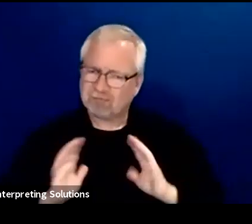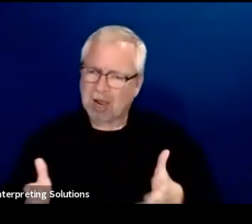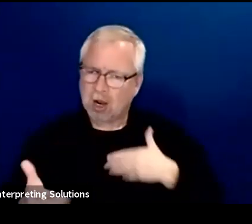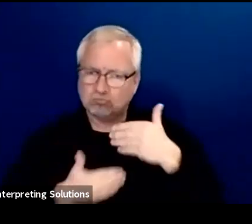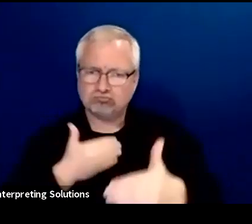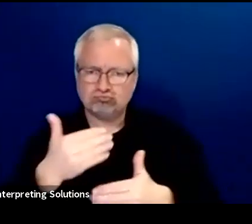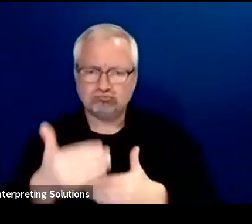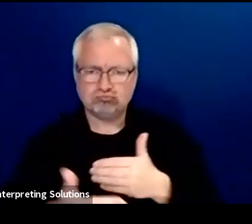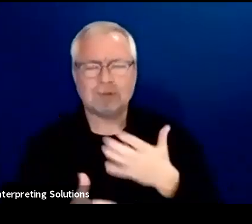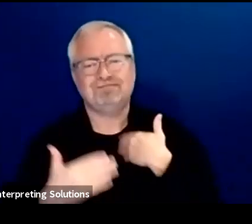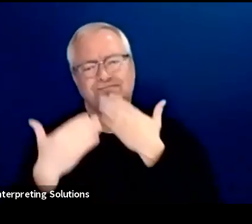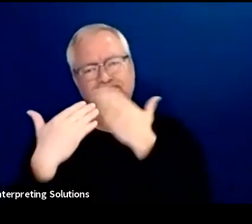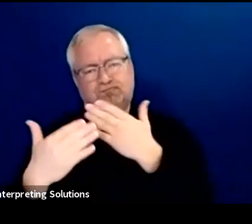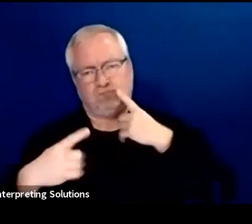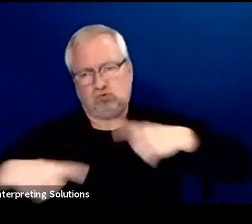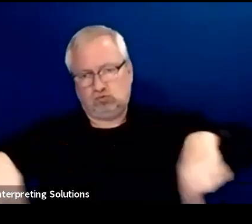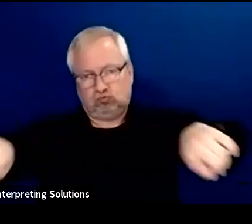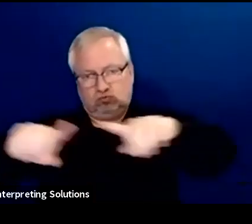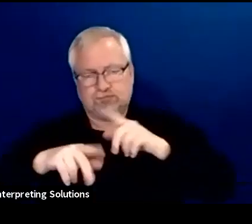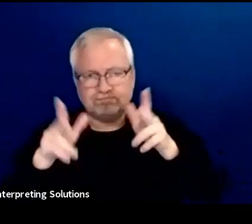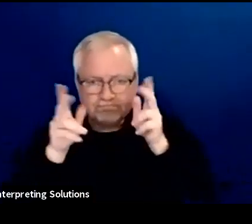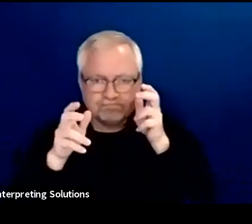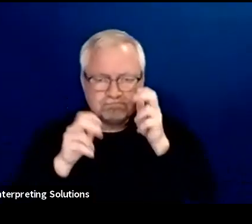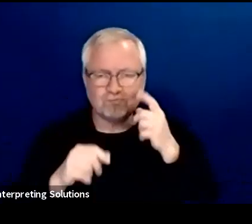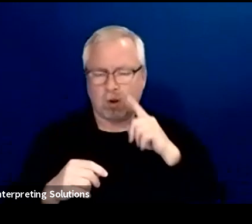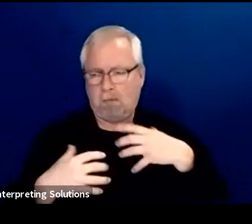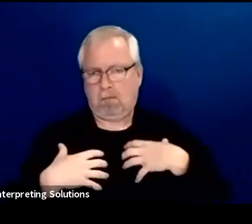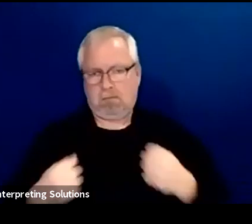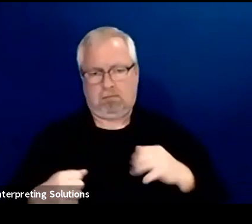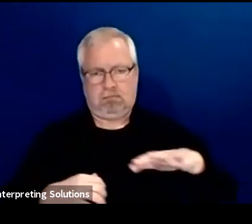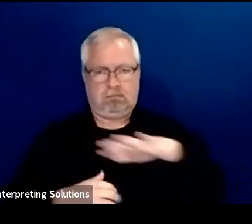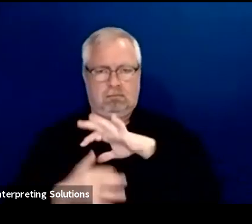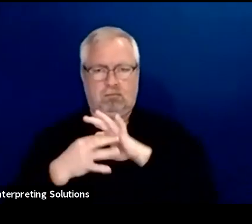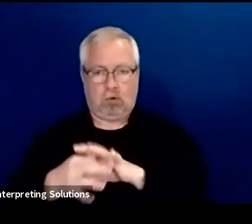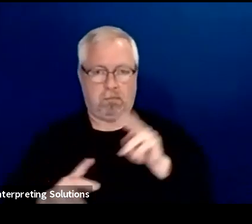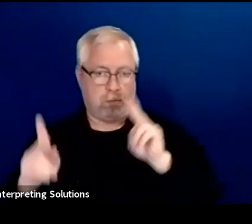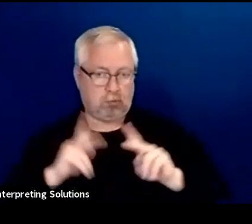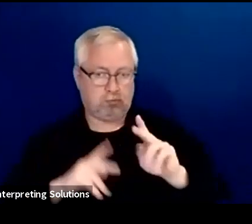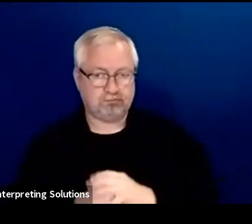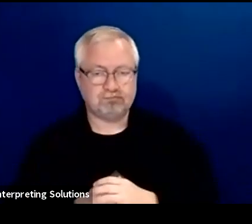health messages for today. And with that, I'll turn it over to Director Joe Kelly.